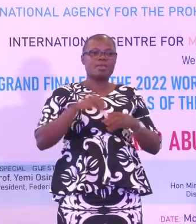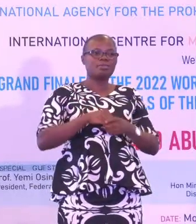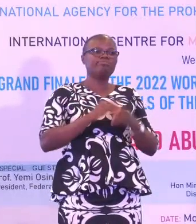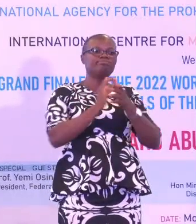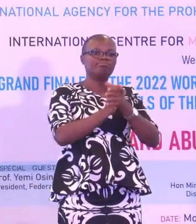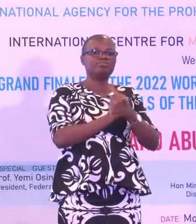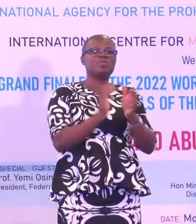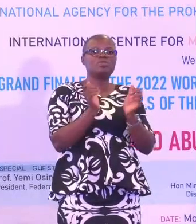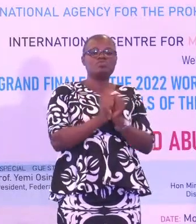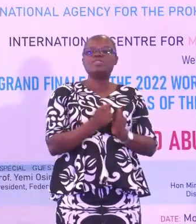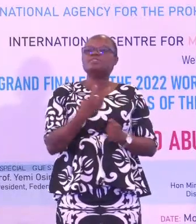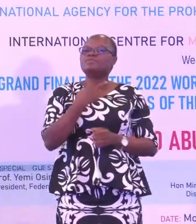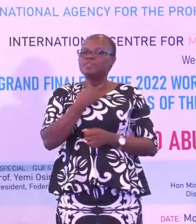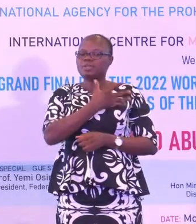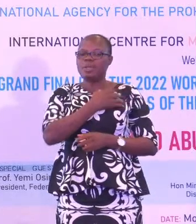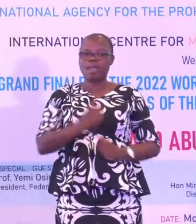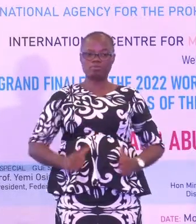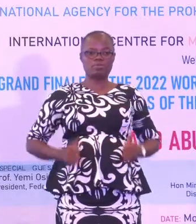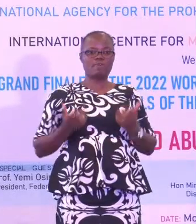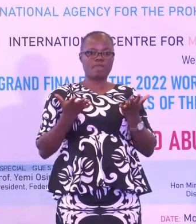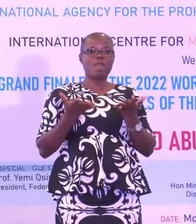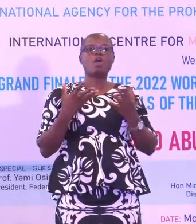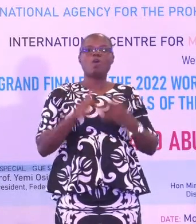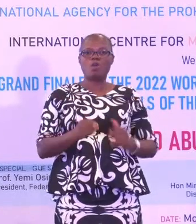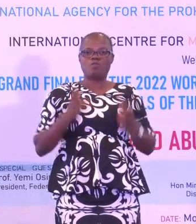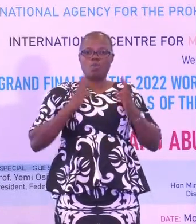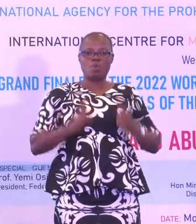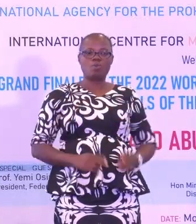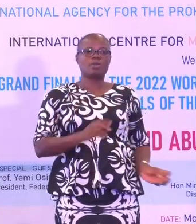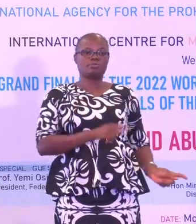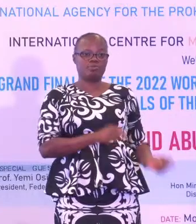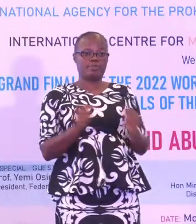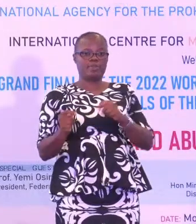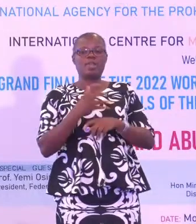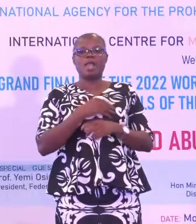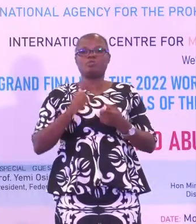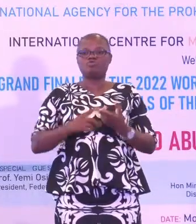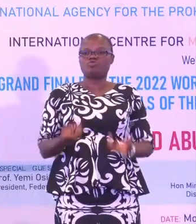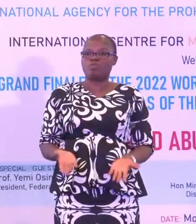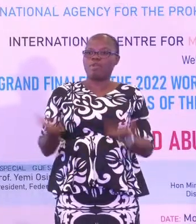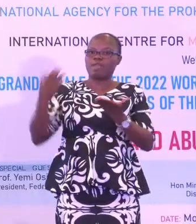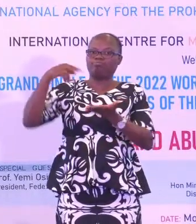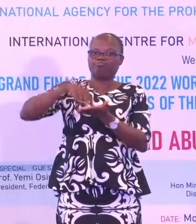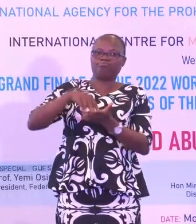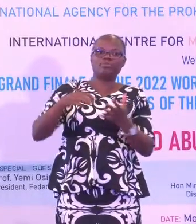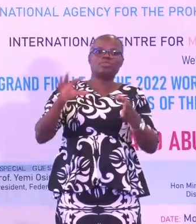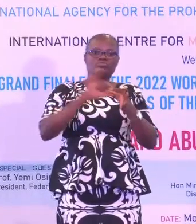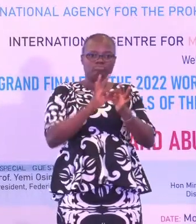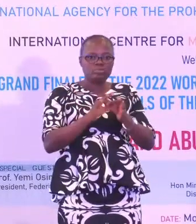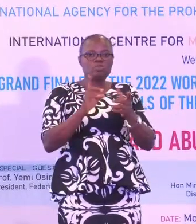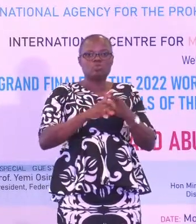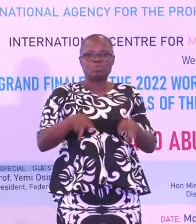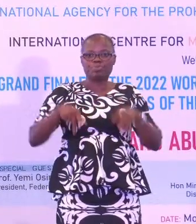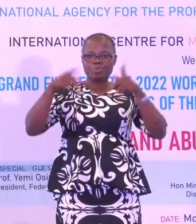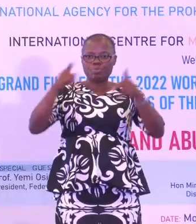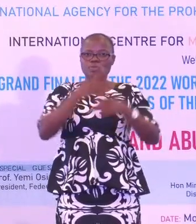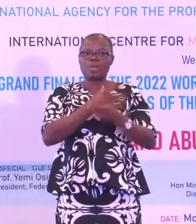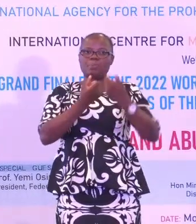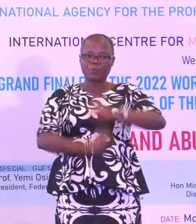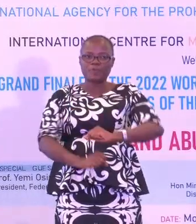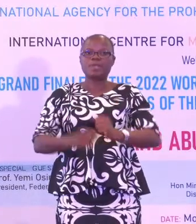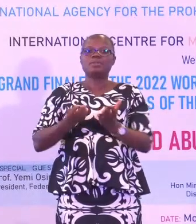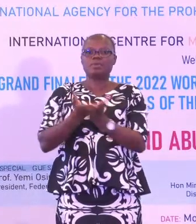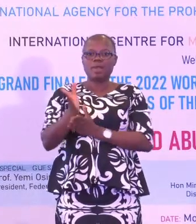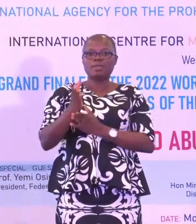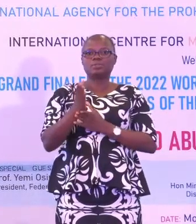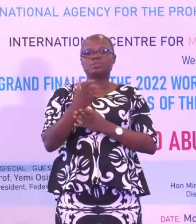with victims and survivors of human trafficking and to rise in unison by promoting and protecting the rights